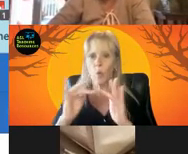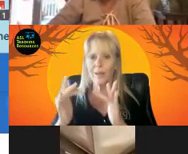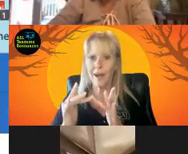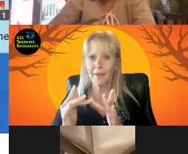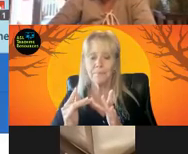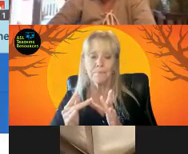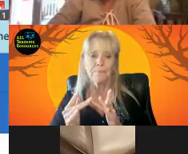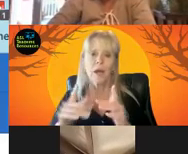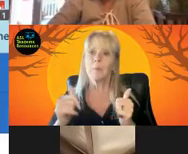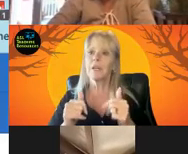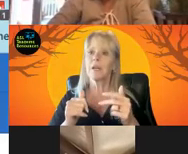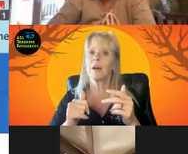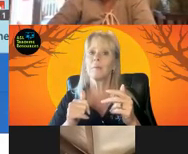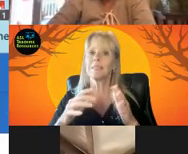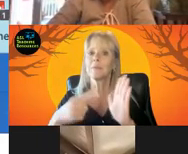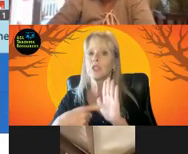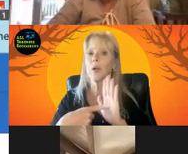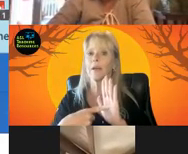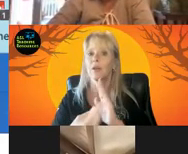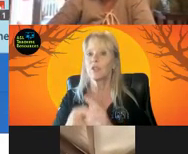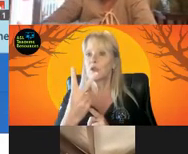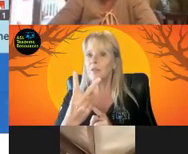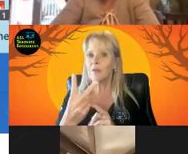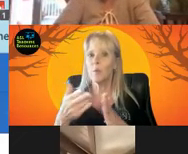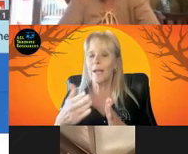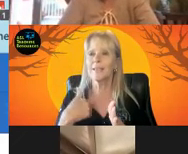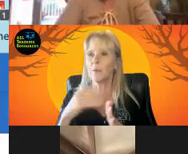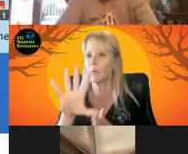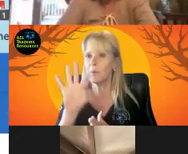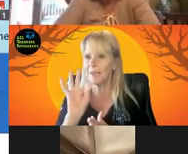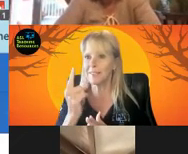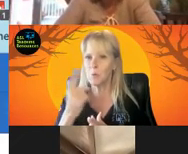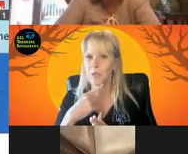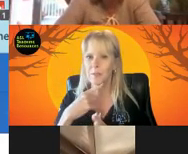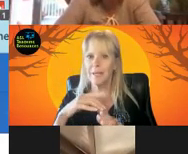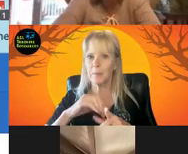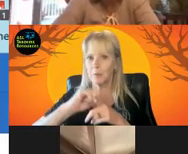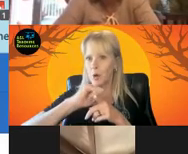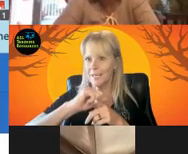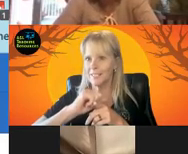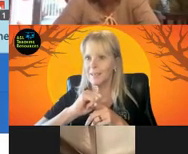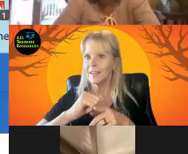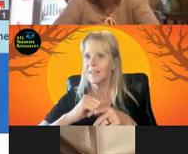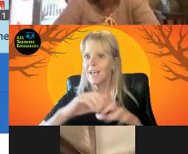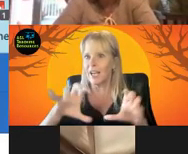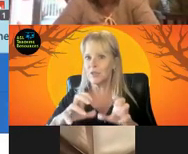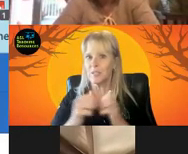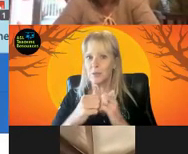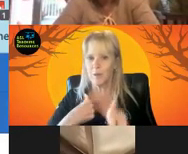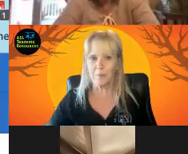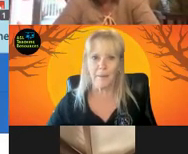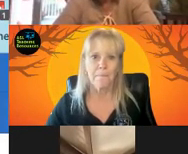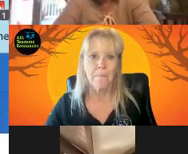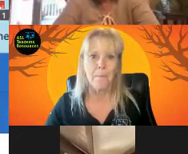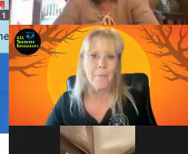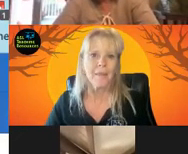students online. I'm going to demonstrate 2 different ways, and we will pick someone to be able to practice and do this